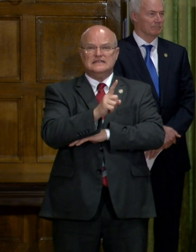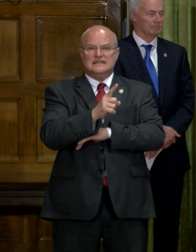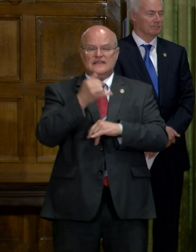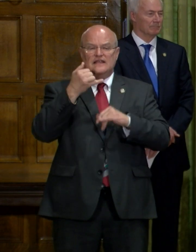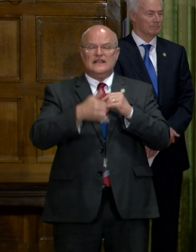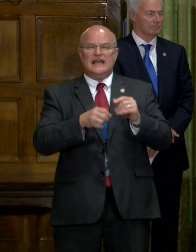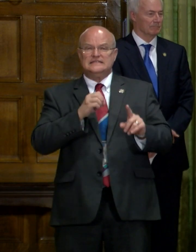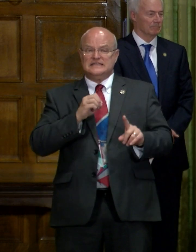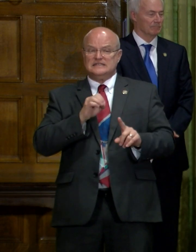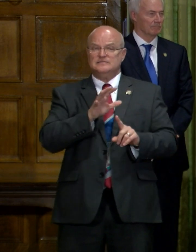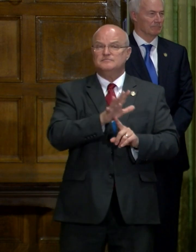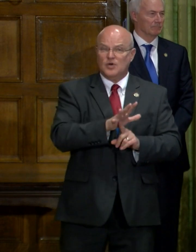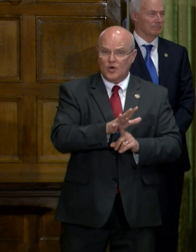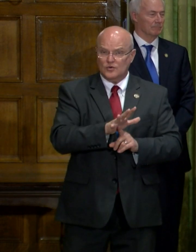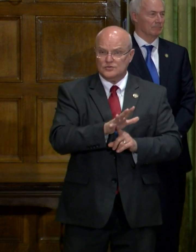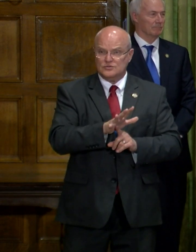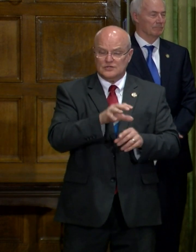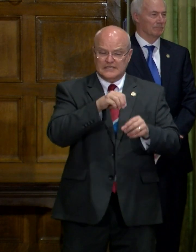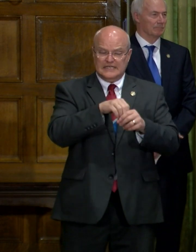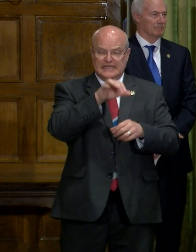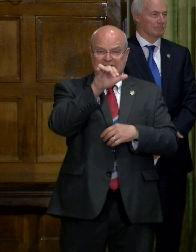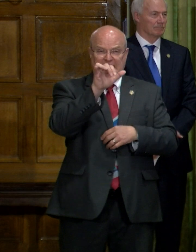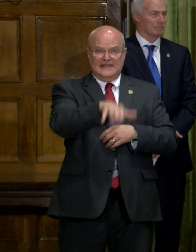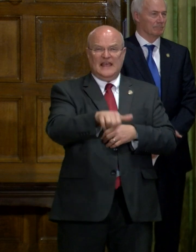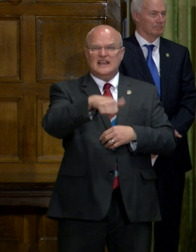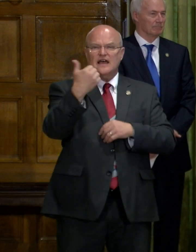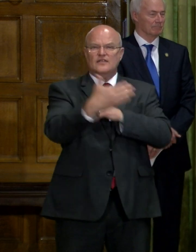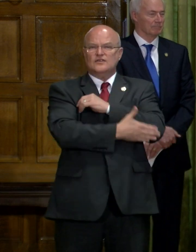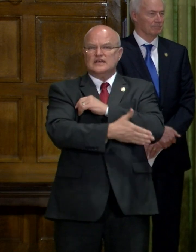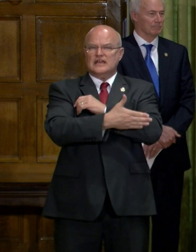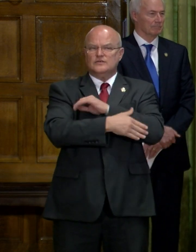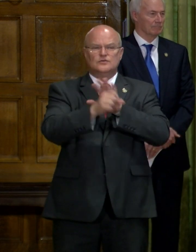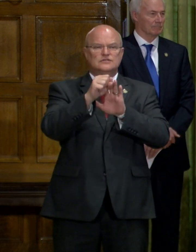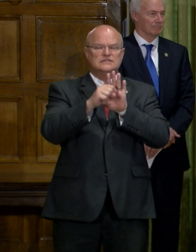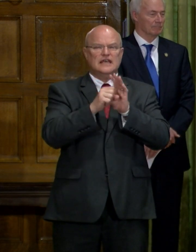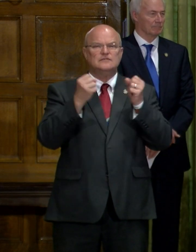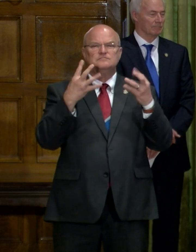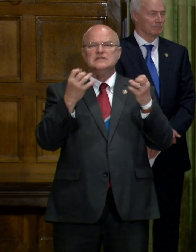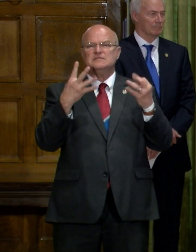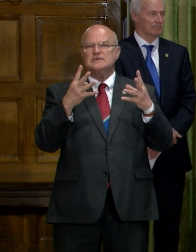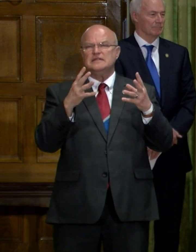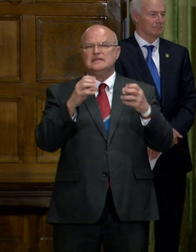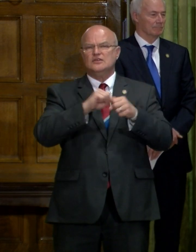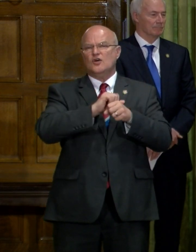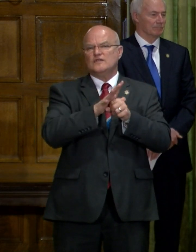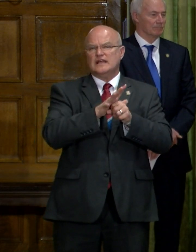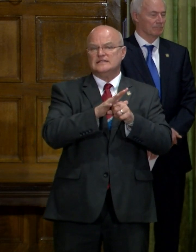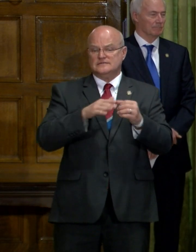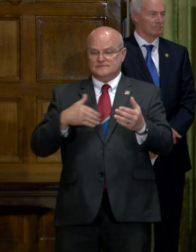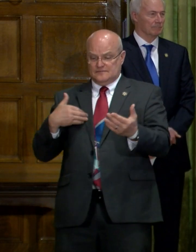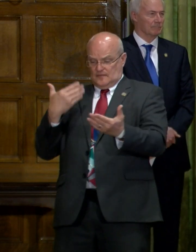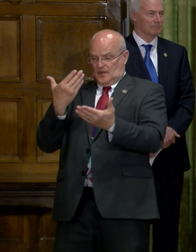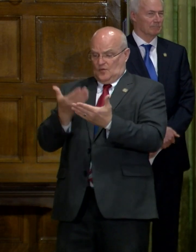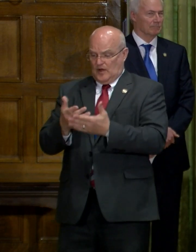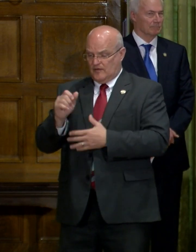last exposure, from when they were last in that other country or state with lots of COVID-19. So when they arrive in Arkansas, that's when the 14